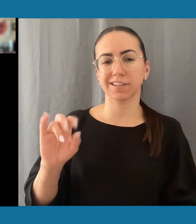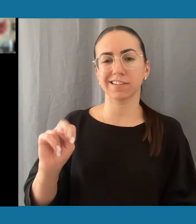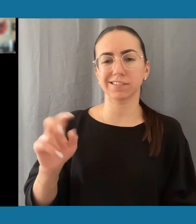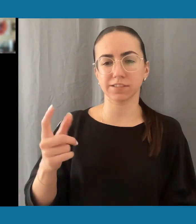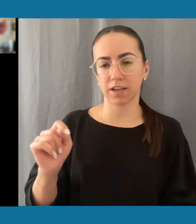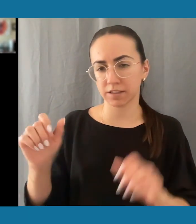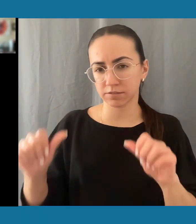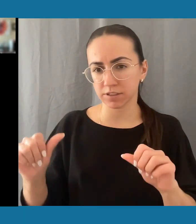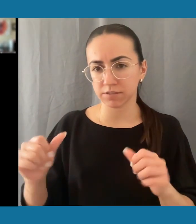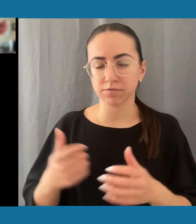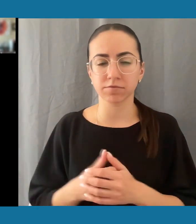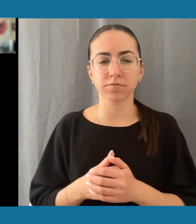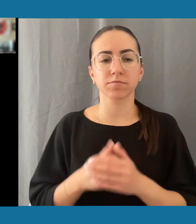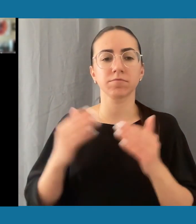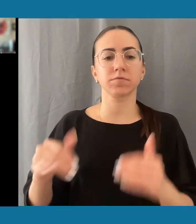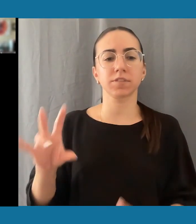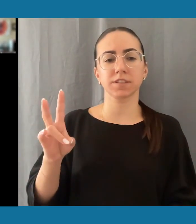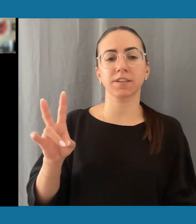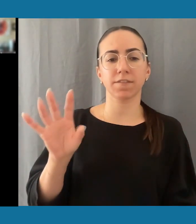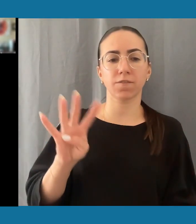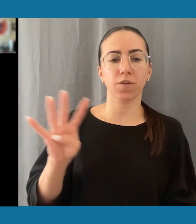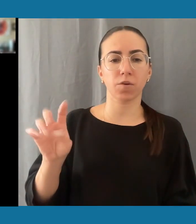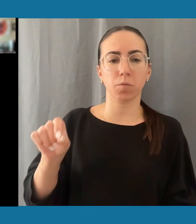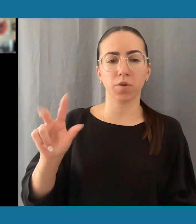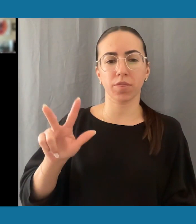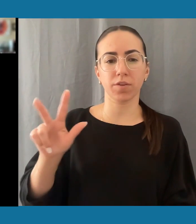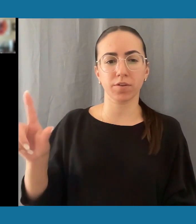744.331 in determining incapacity, and